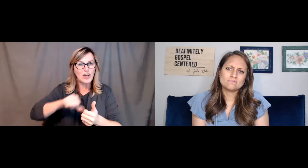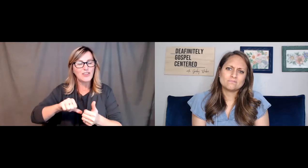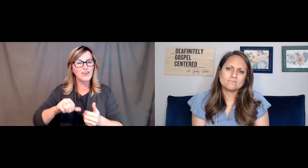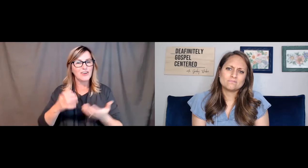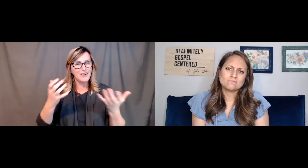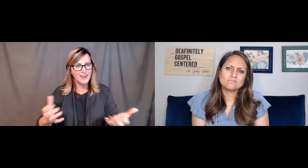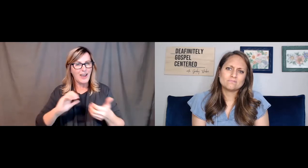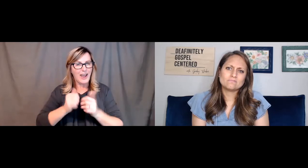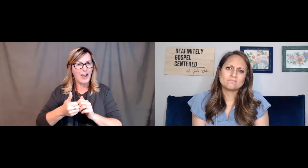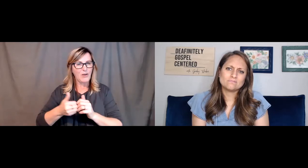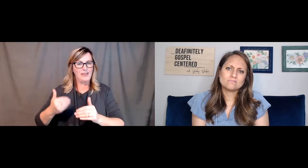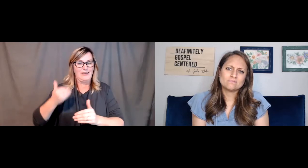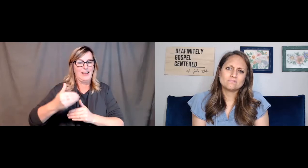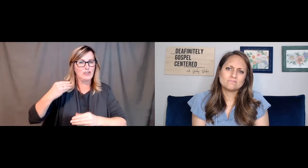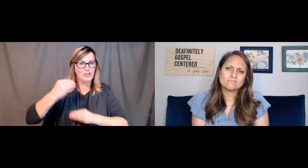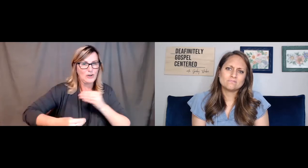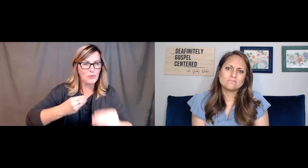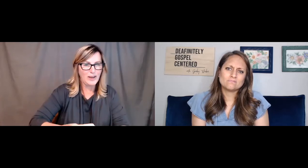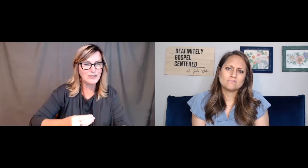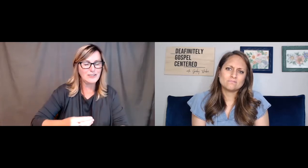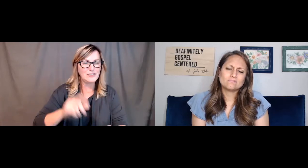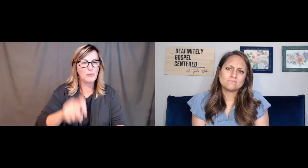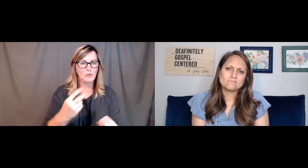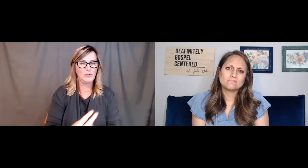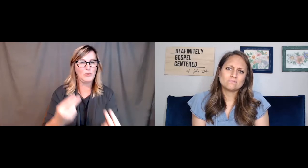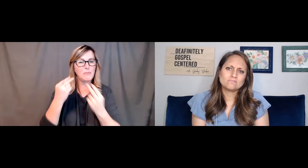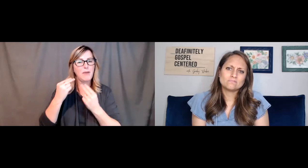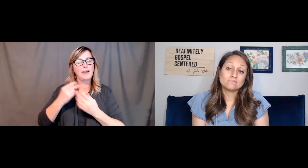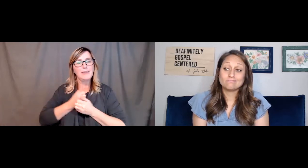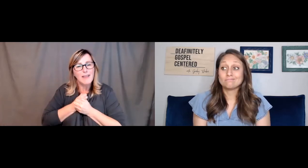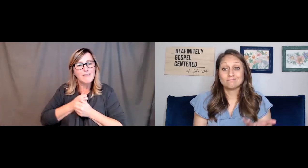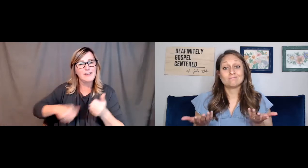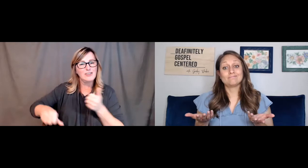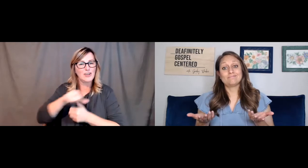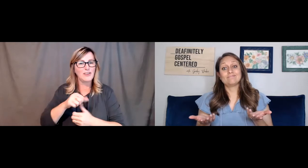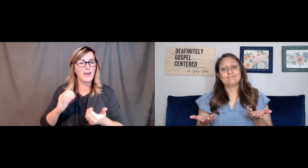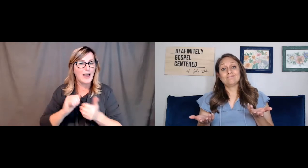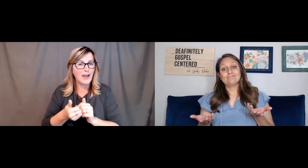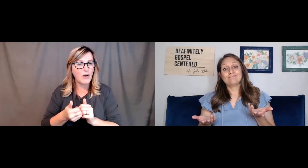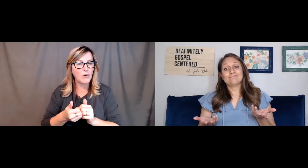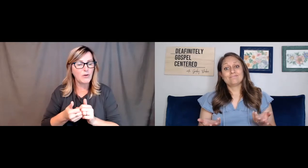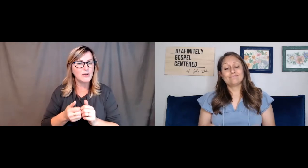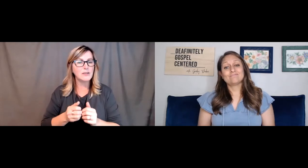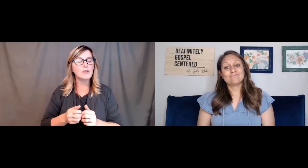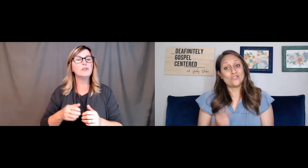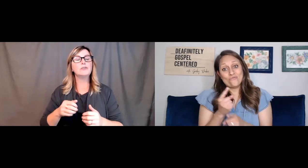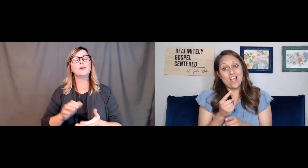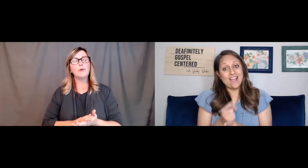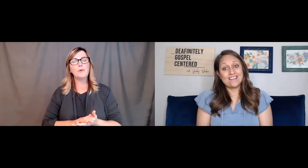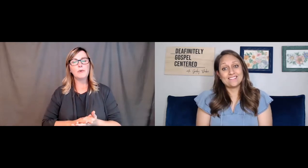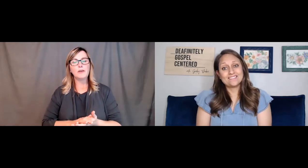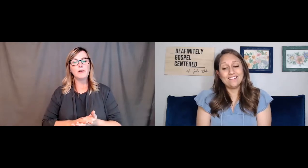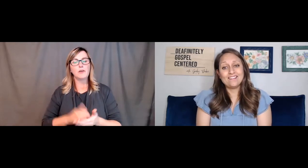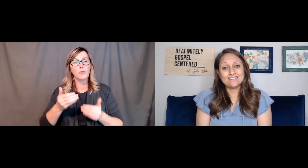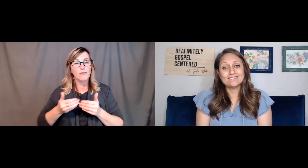Can you imagine if they had stopped forgiving each other? Stopped forgiving that next generation? You're right.